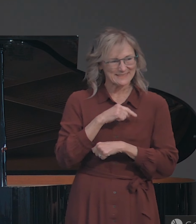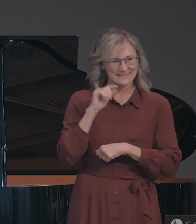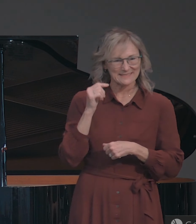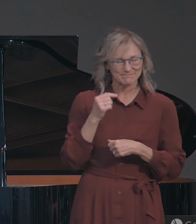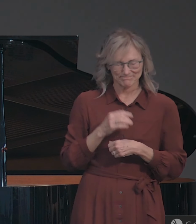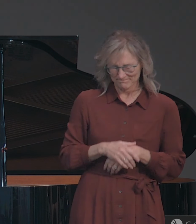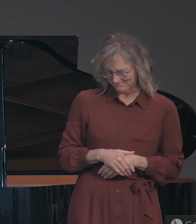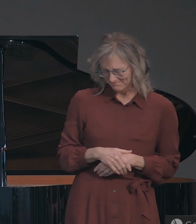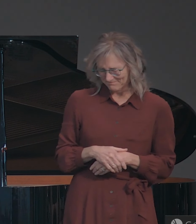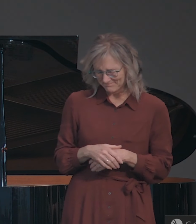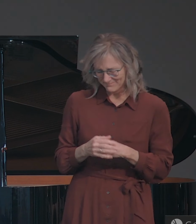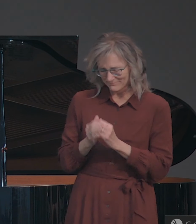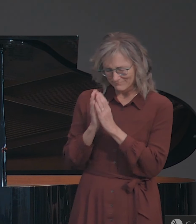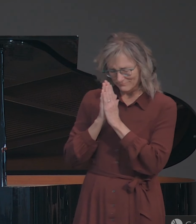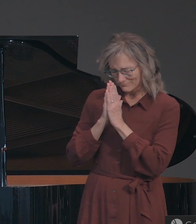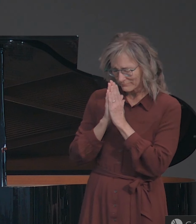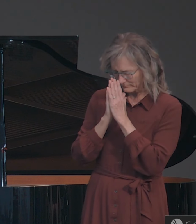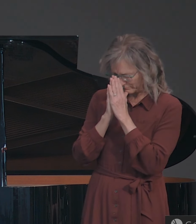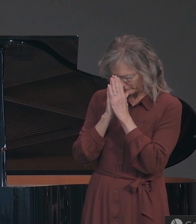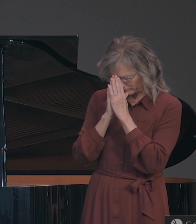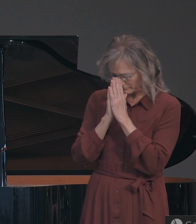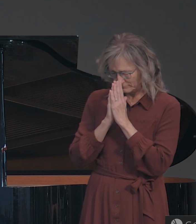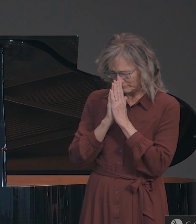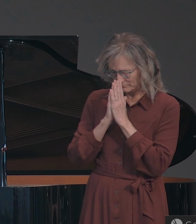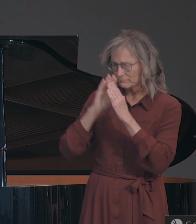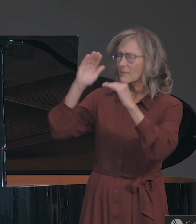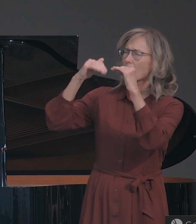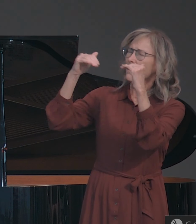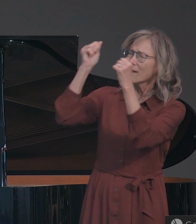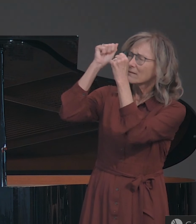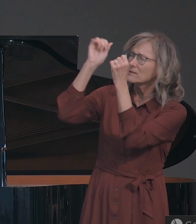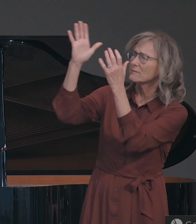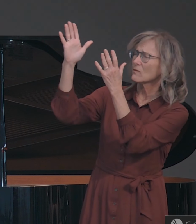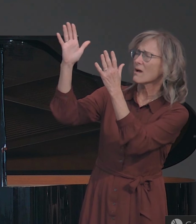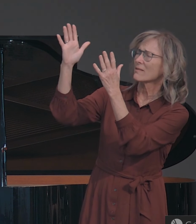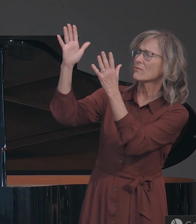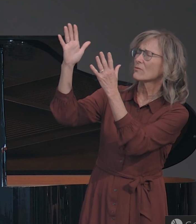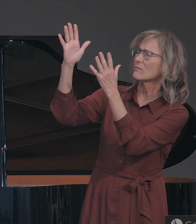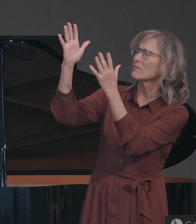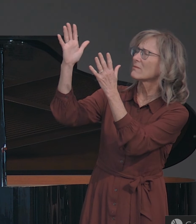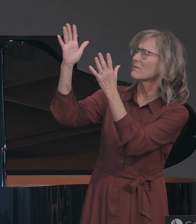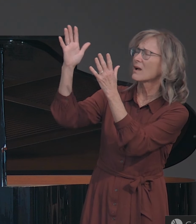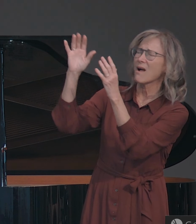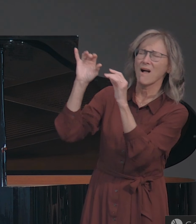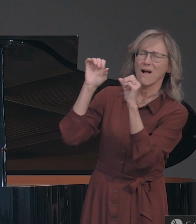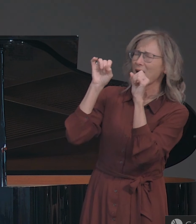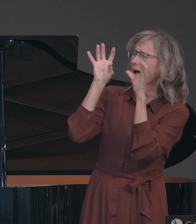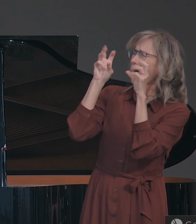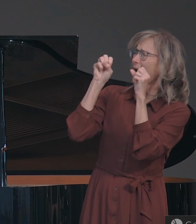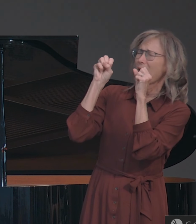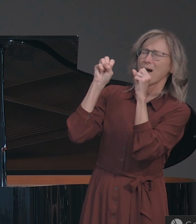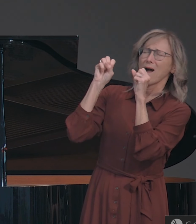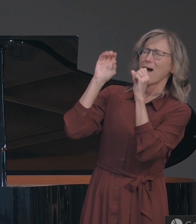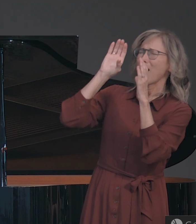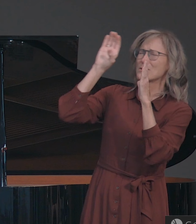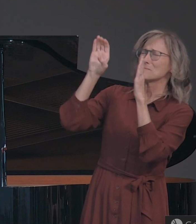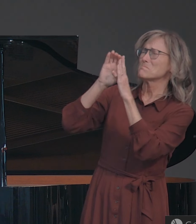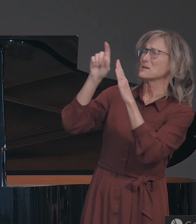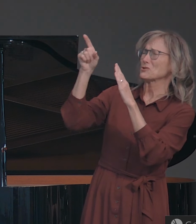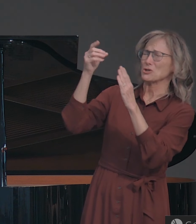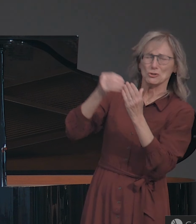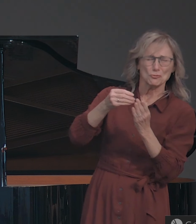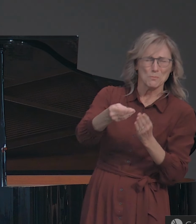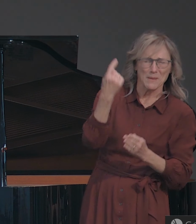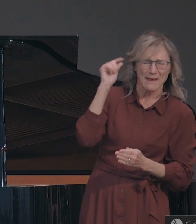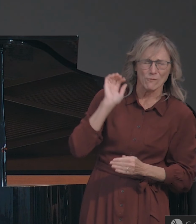bow with me? Heavenly Father, it's a a marvelous picture of you paying for our sins. And